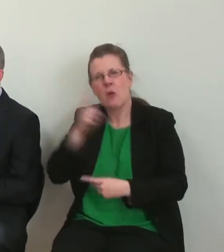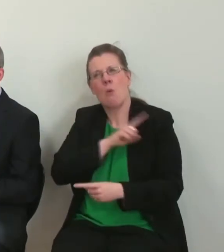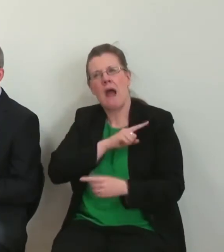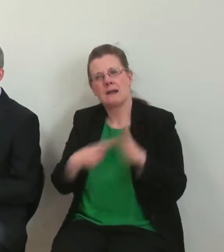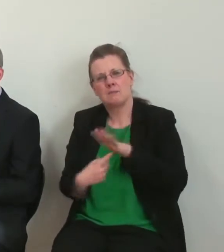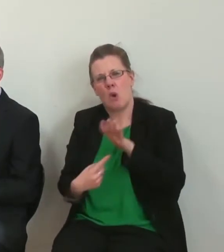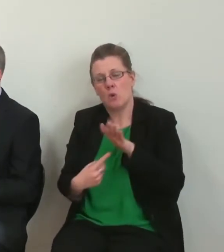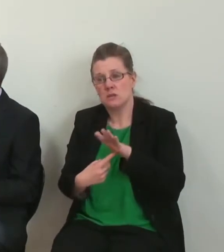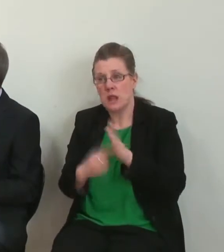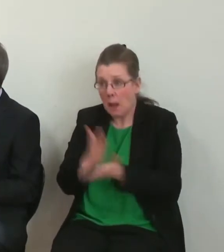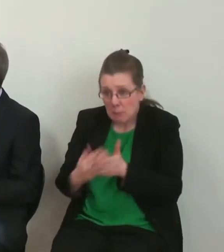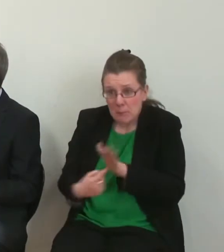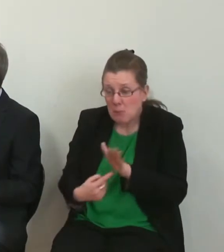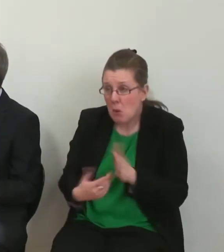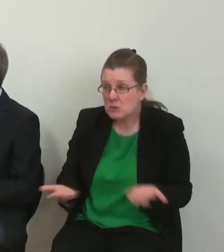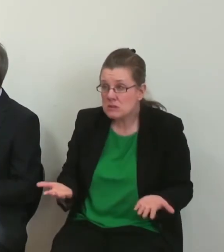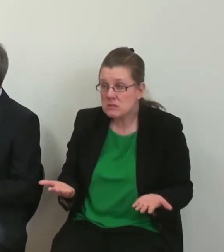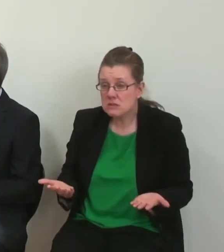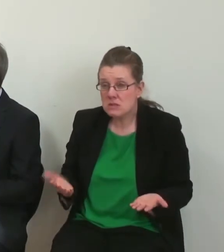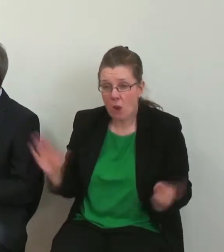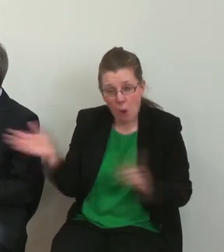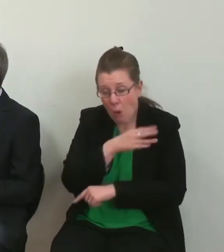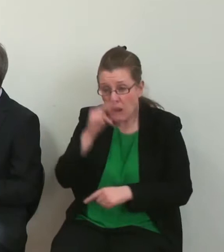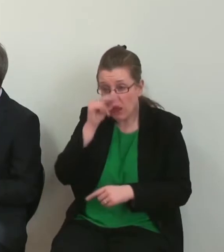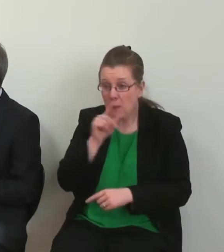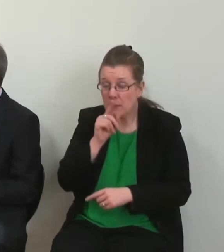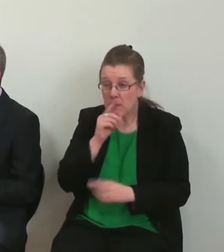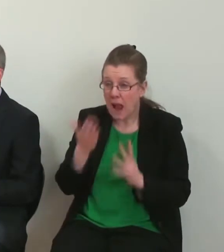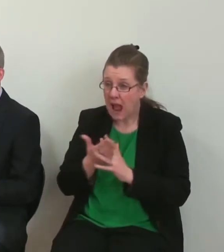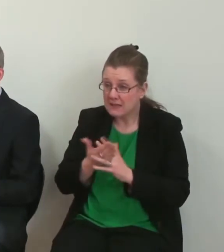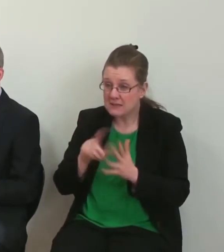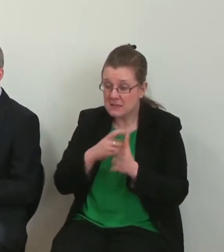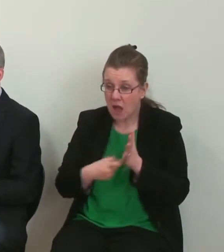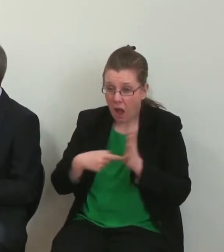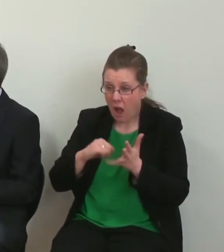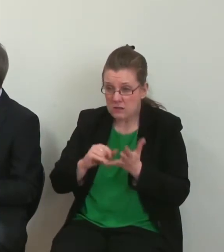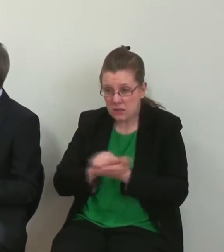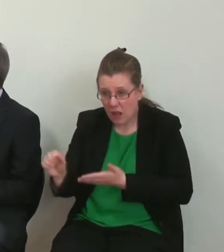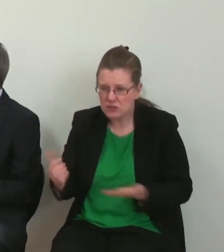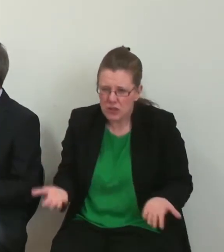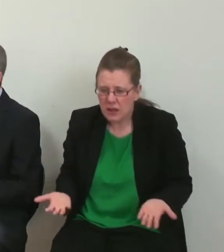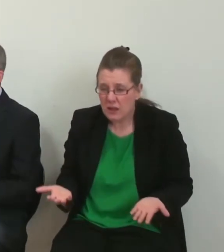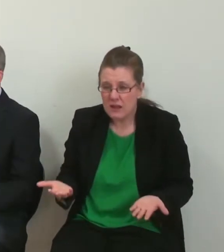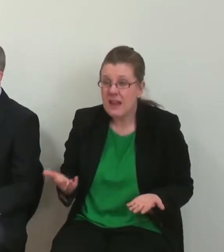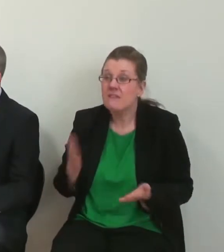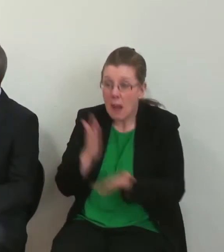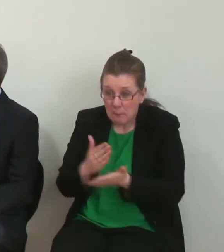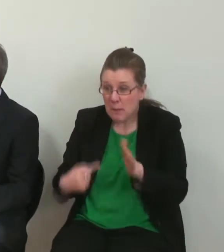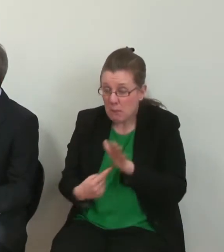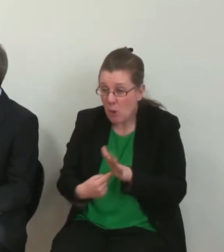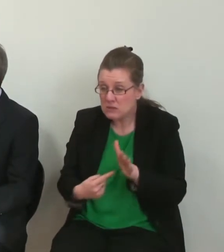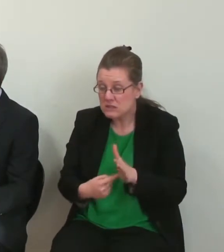this. Is it important that all young people get to access arts and culture? Yeah. And if it is important,